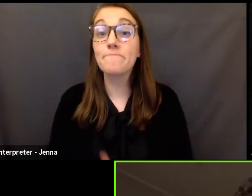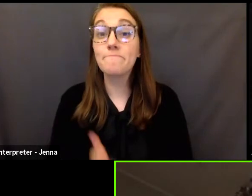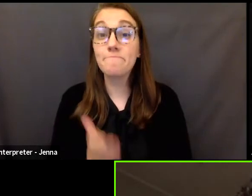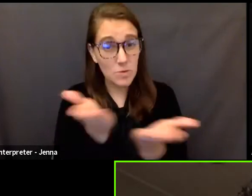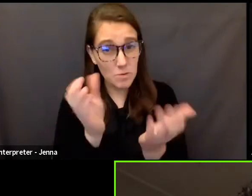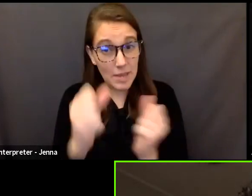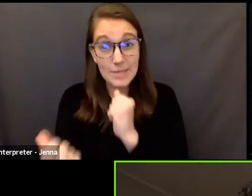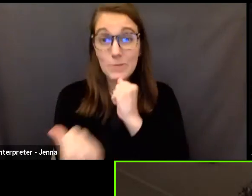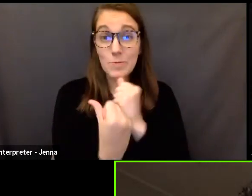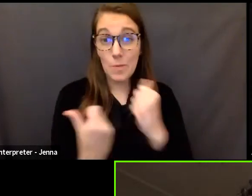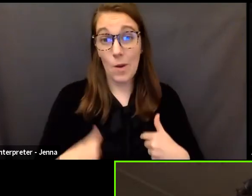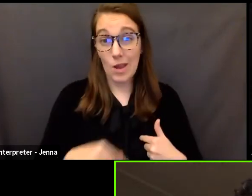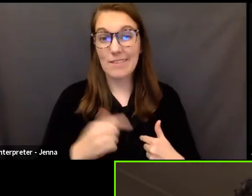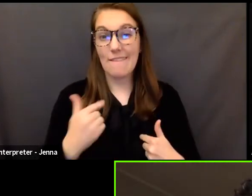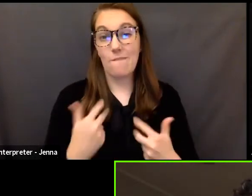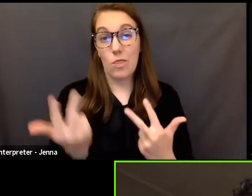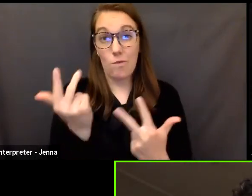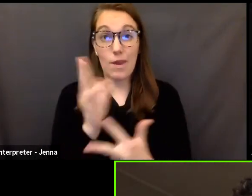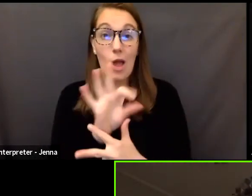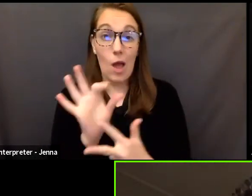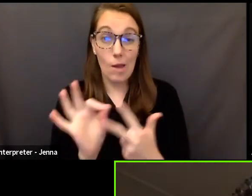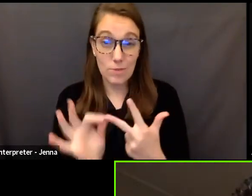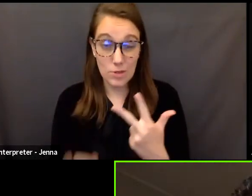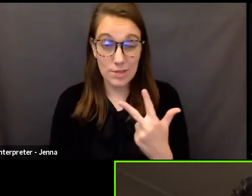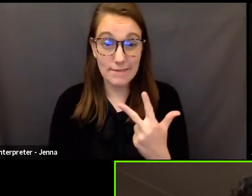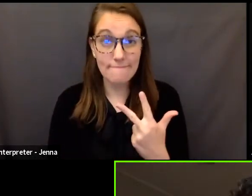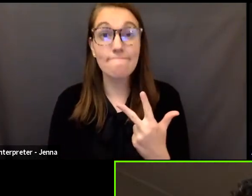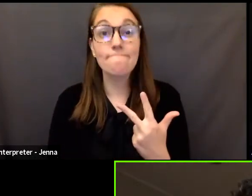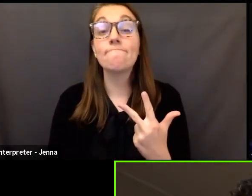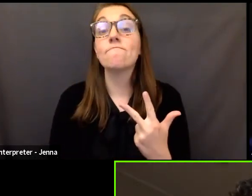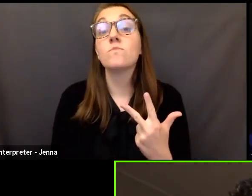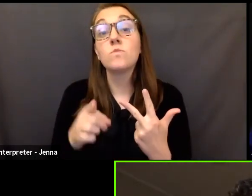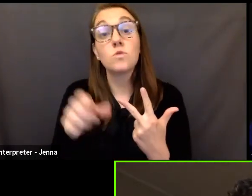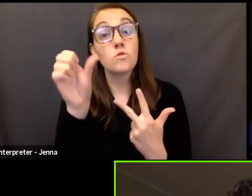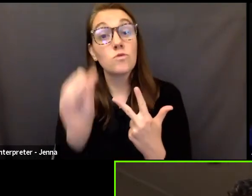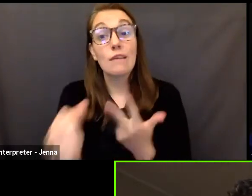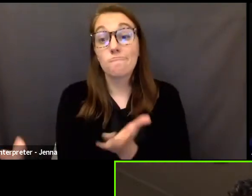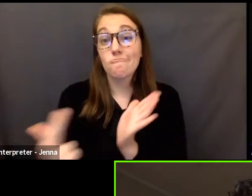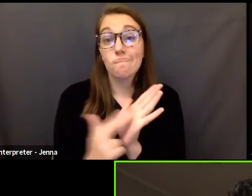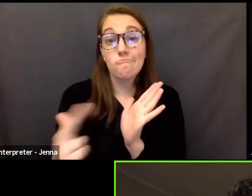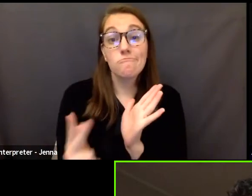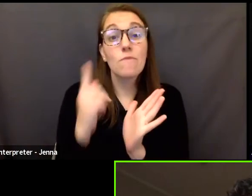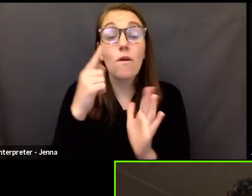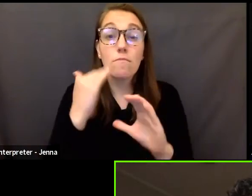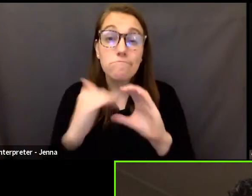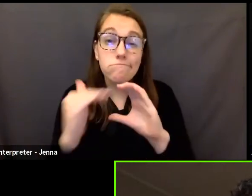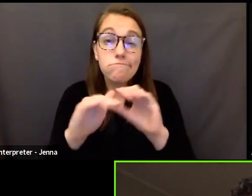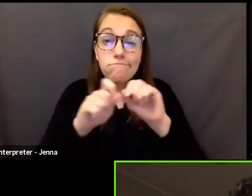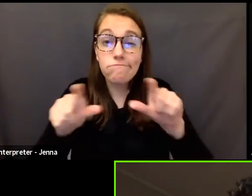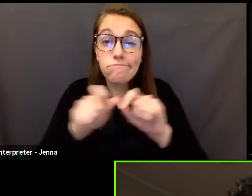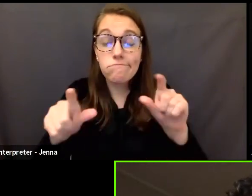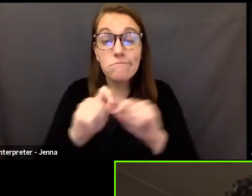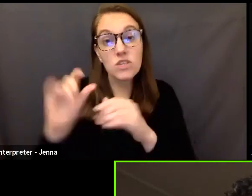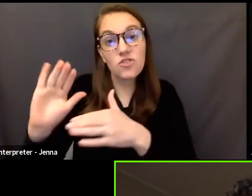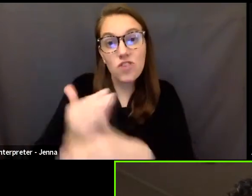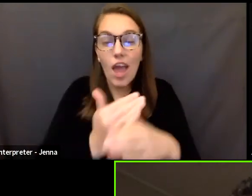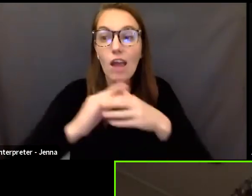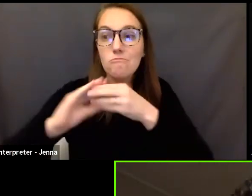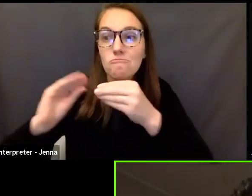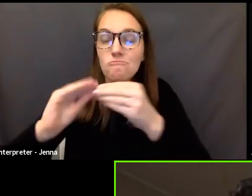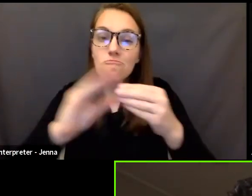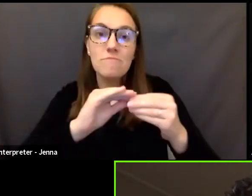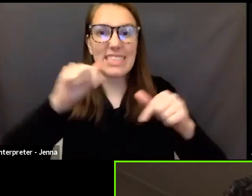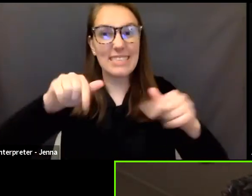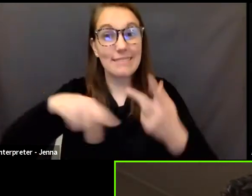support us in three different ways. First, you can join our mailing list and share word about these events with others. Word of mouth